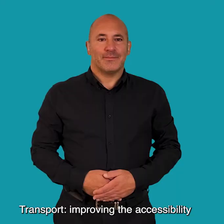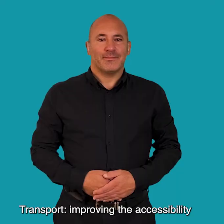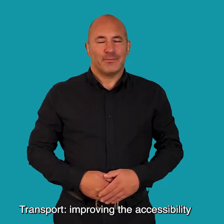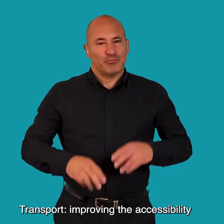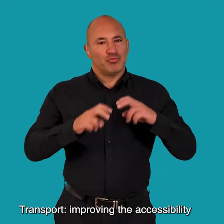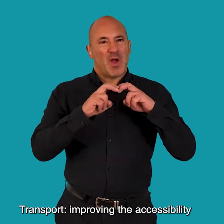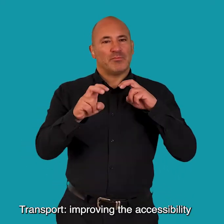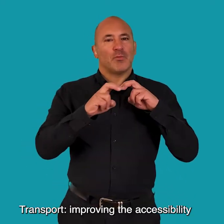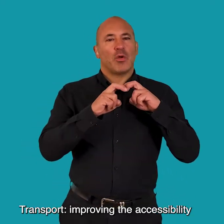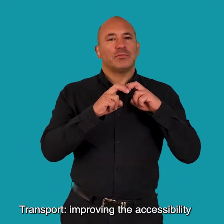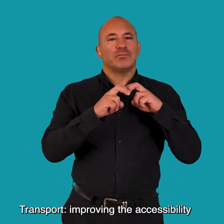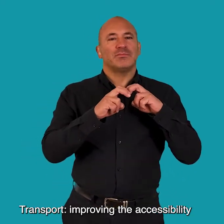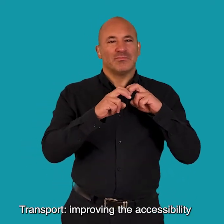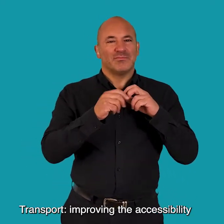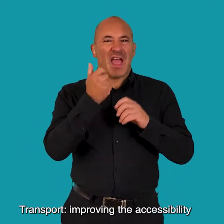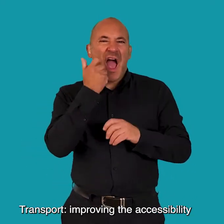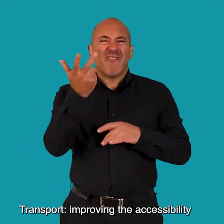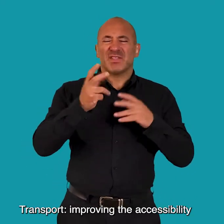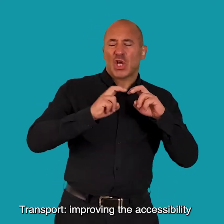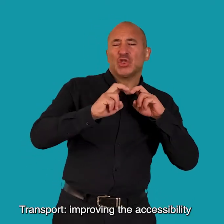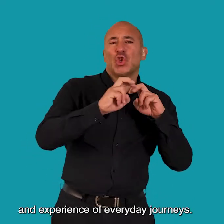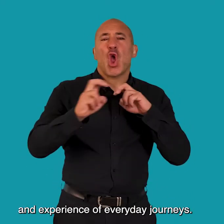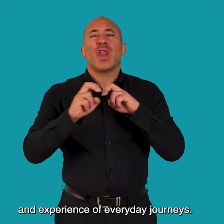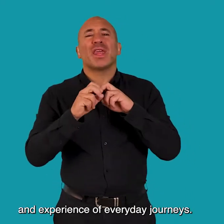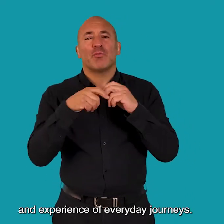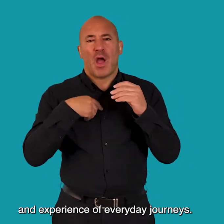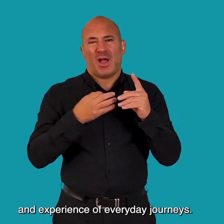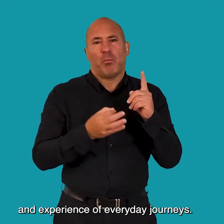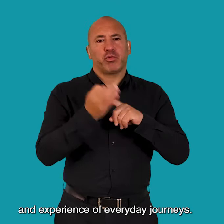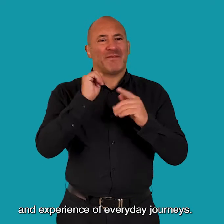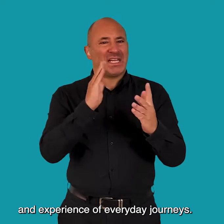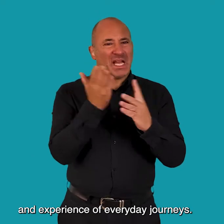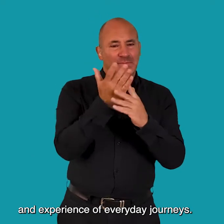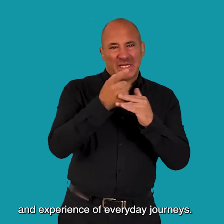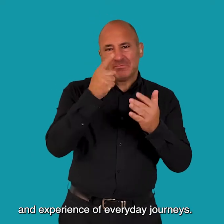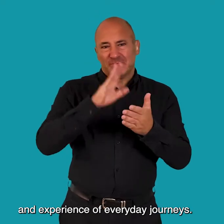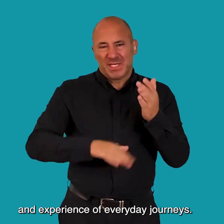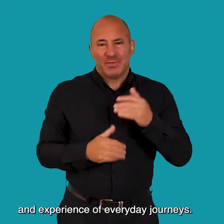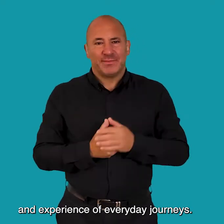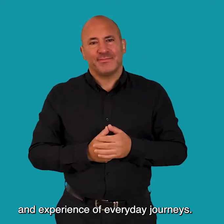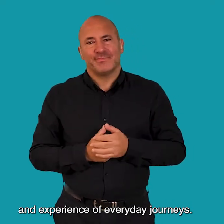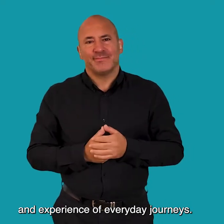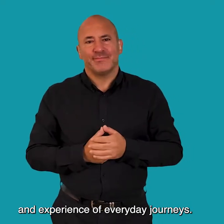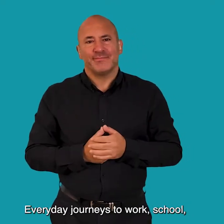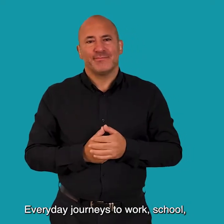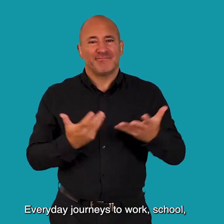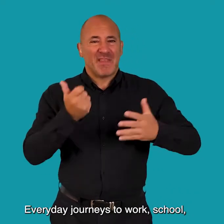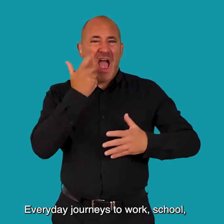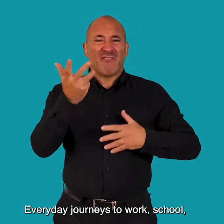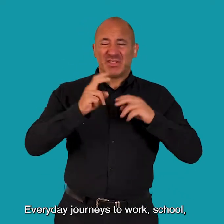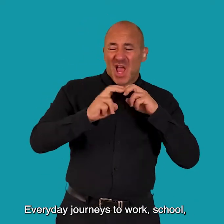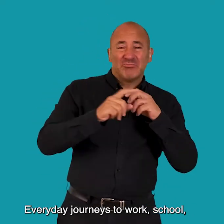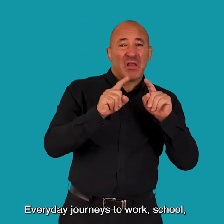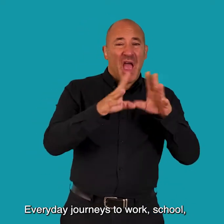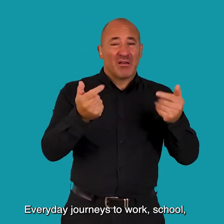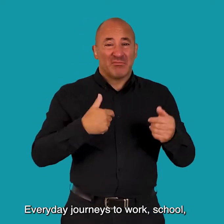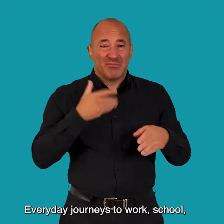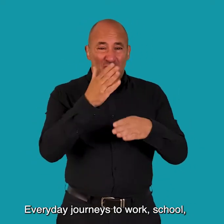Transport. Improving the accessibility and experience of everyday journeys. Everyday journeys to work,